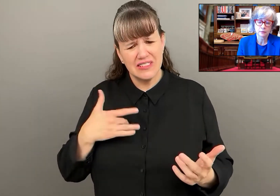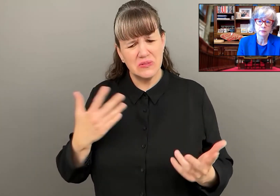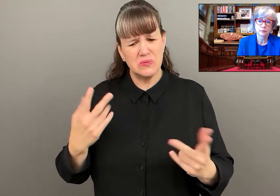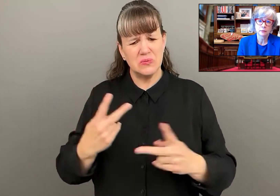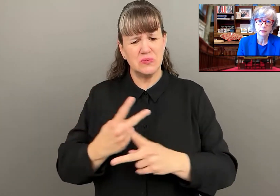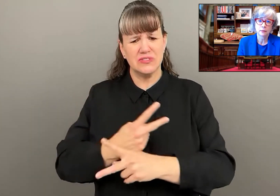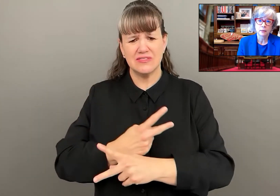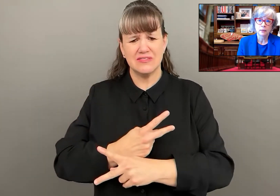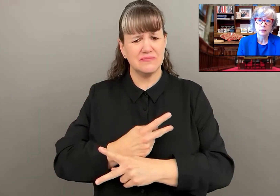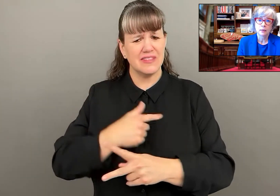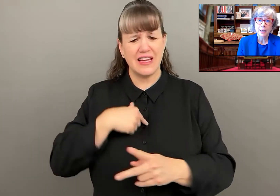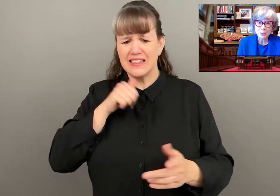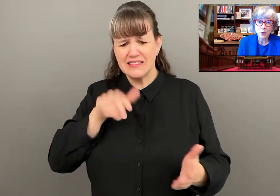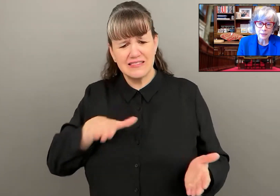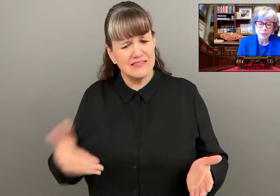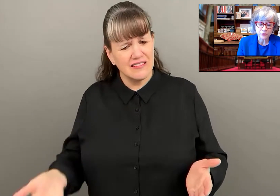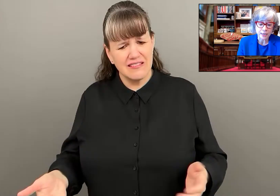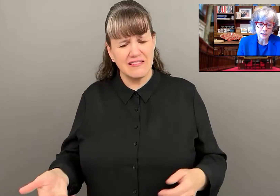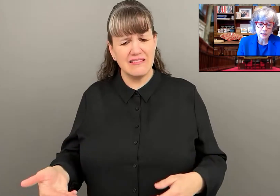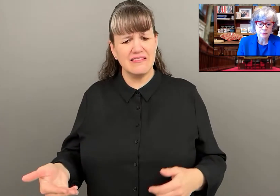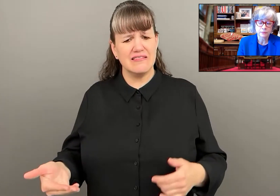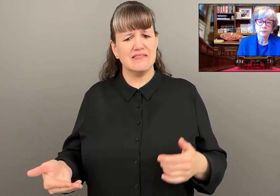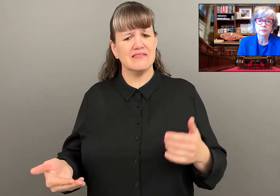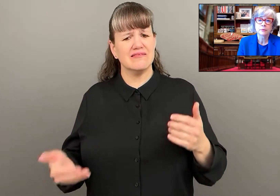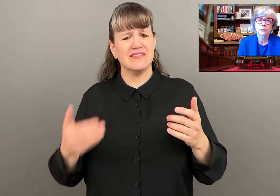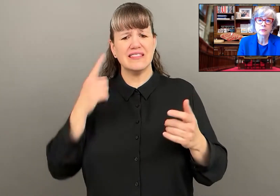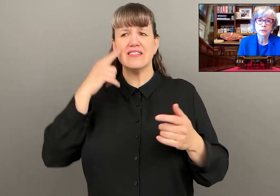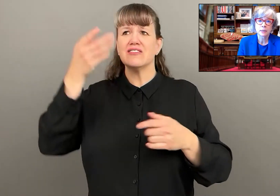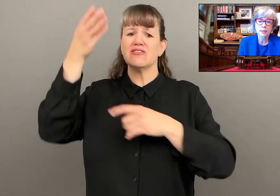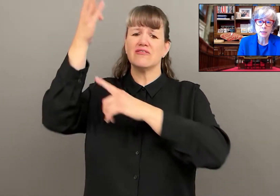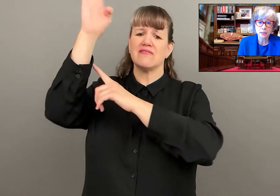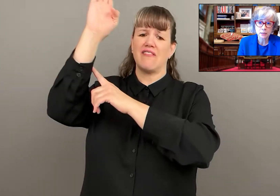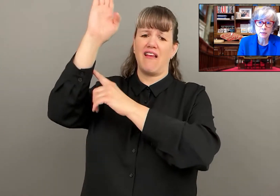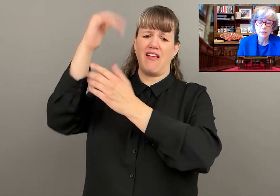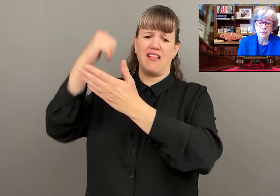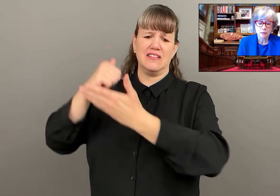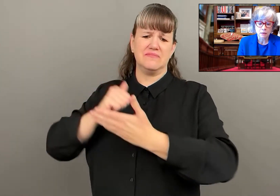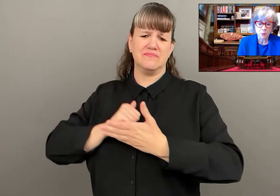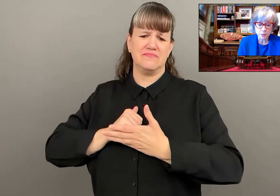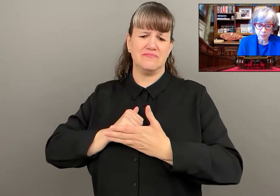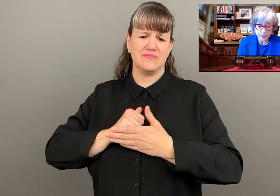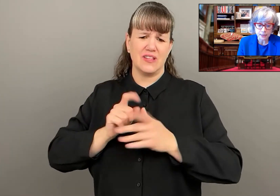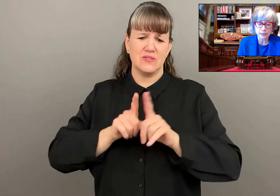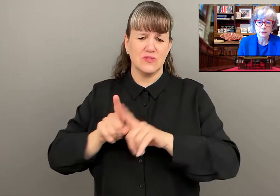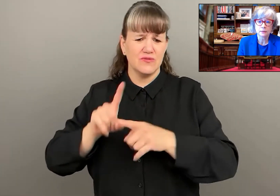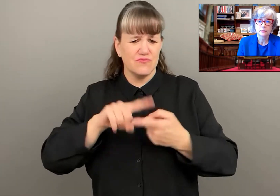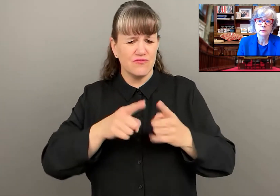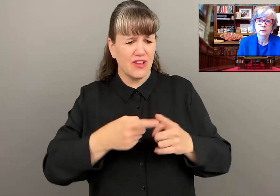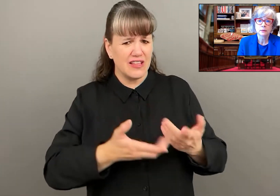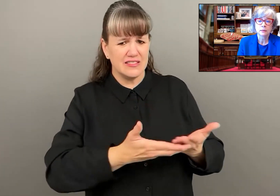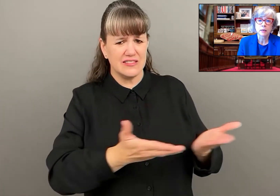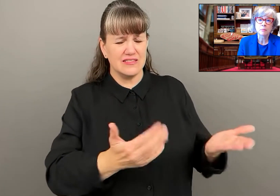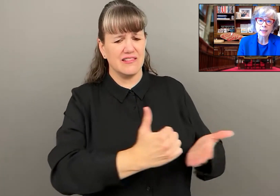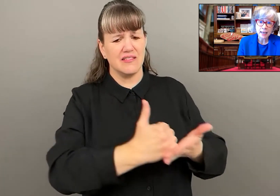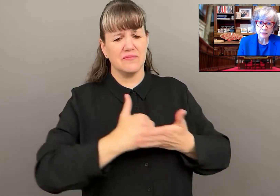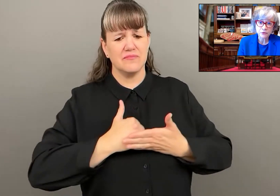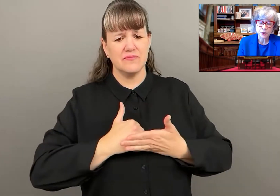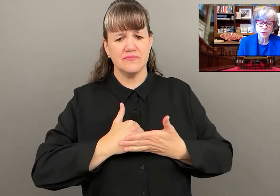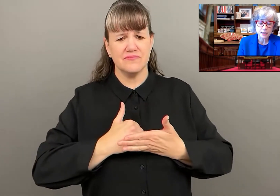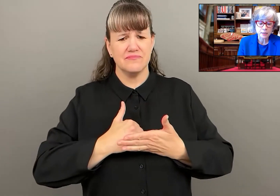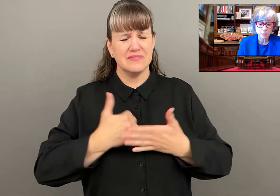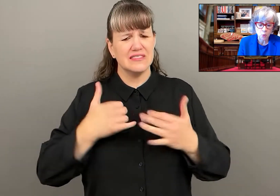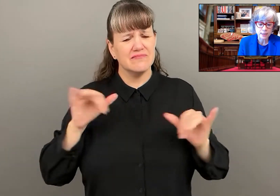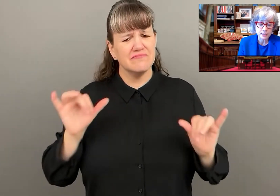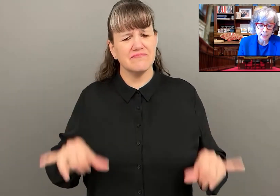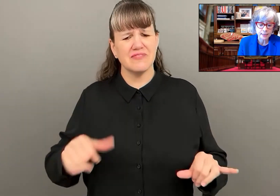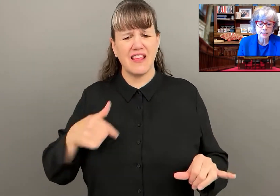this, as well as friends. Still, I was bent, and my laughter,